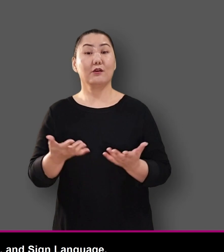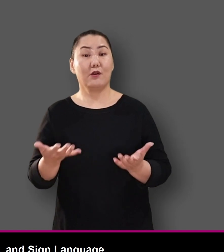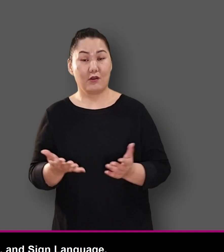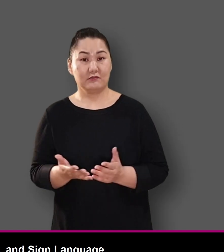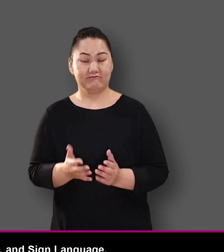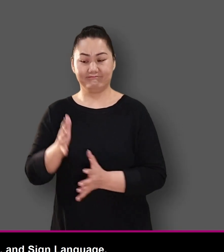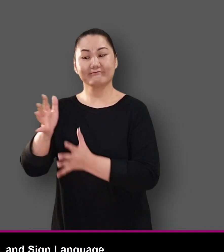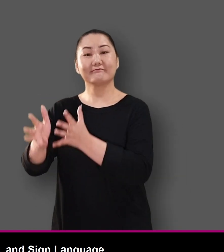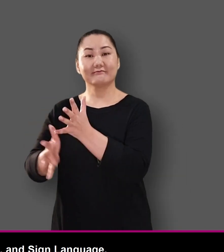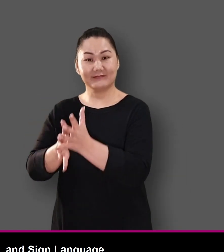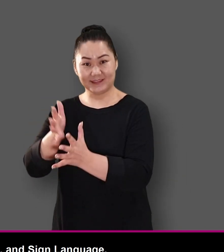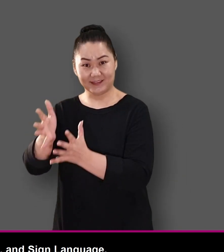and sign language.